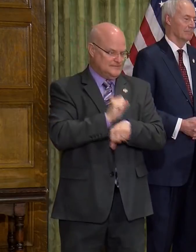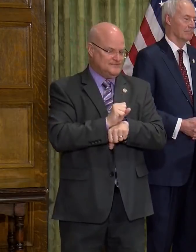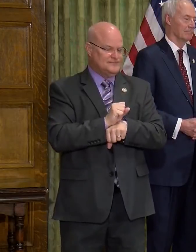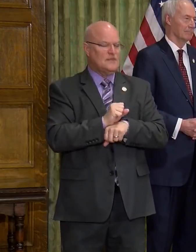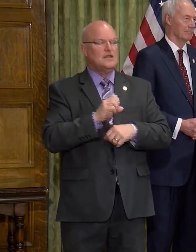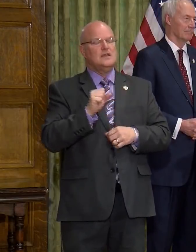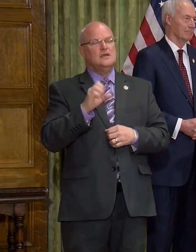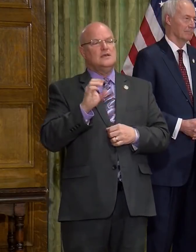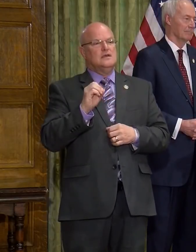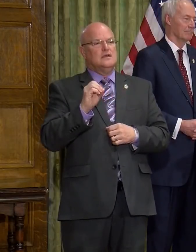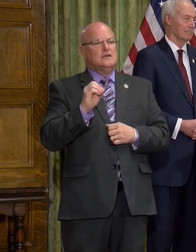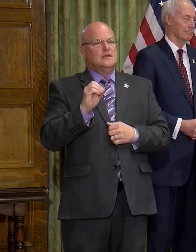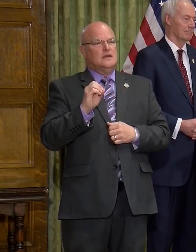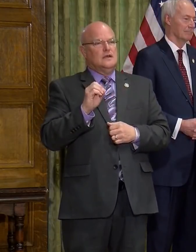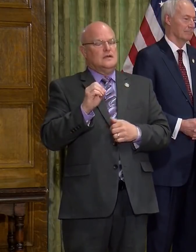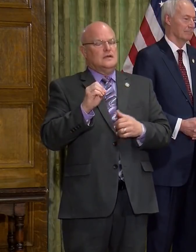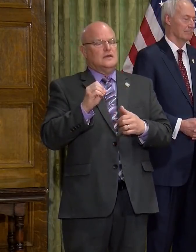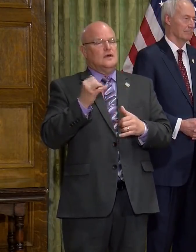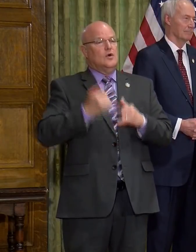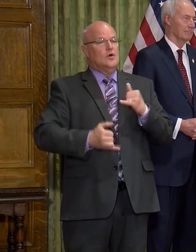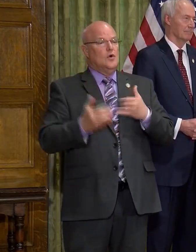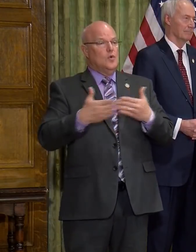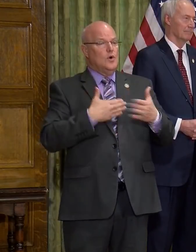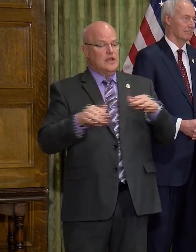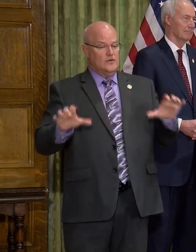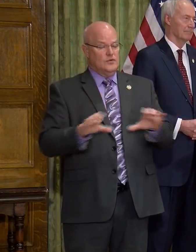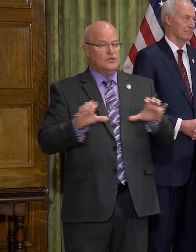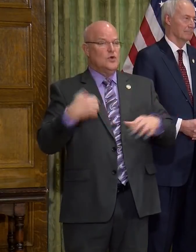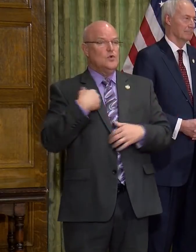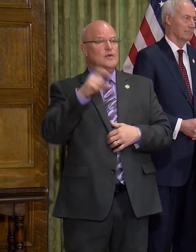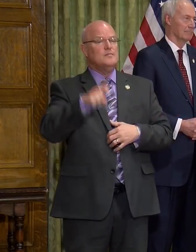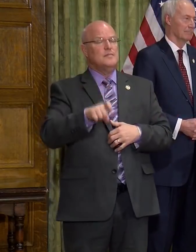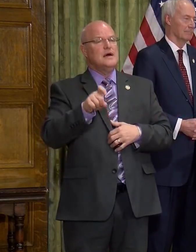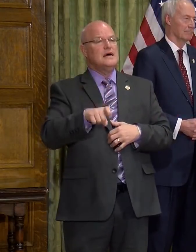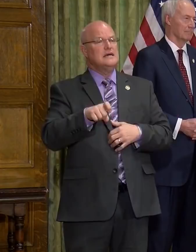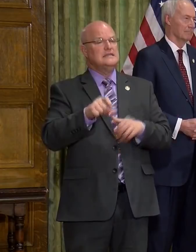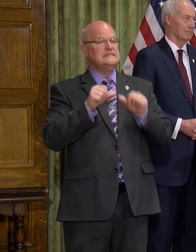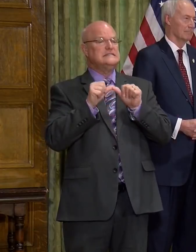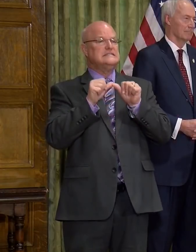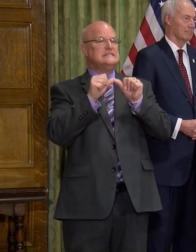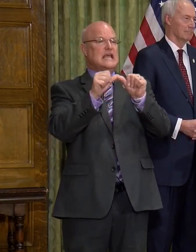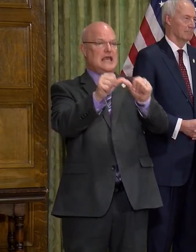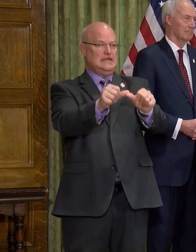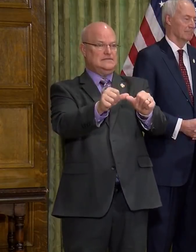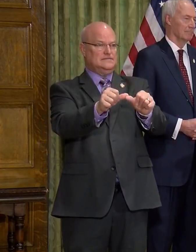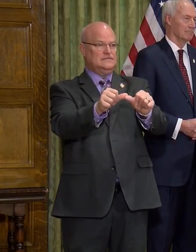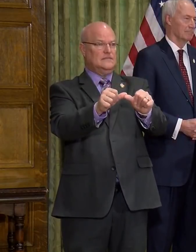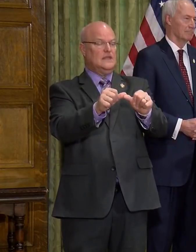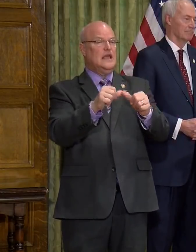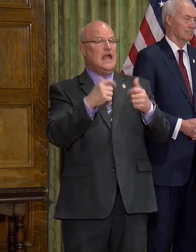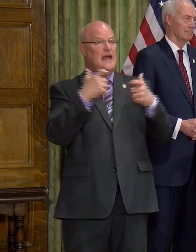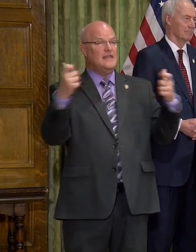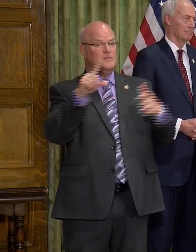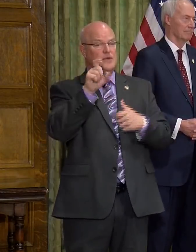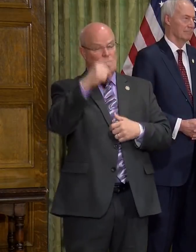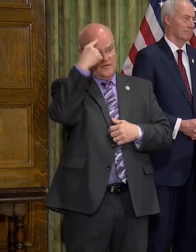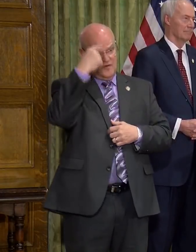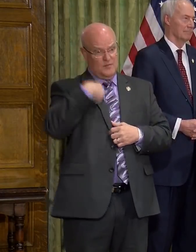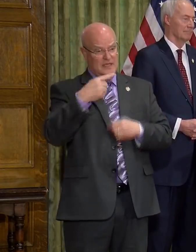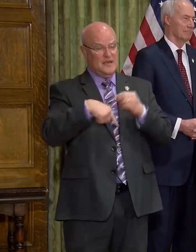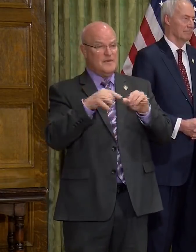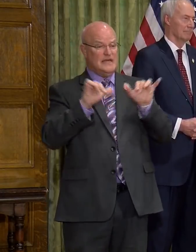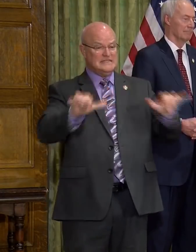And finally, whatever we do, though, we've got to be able to sustain. And the big question for me